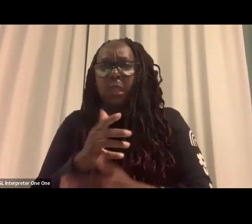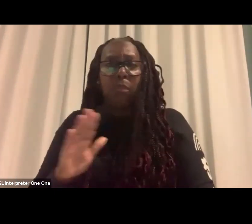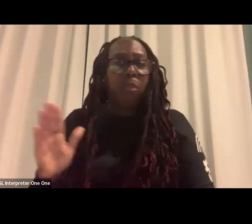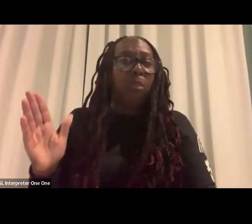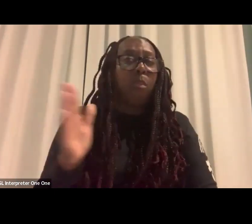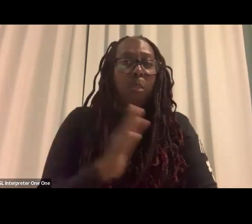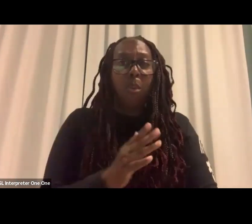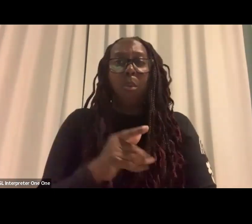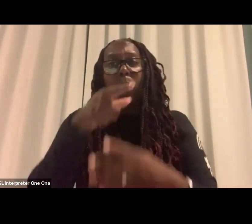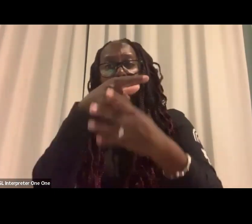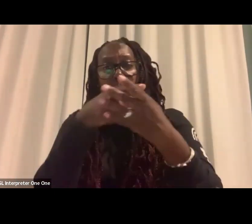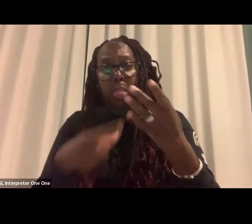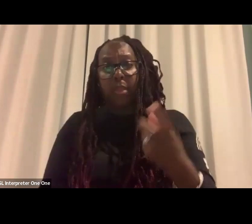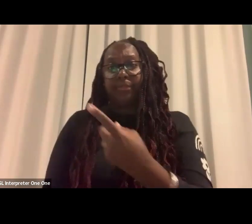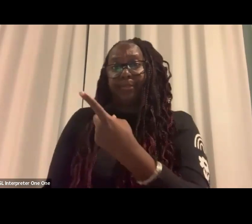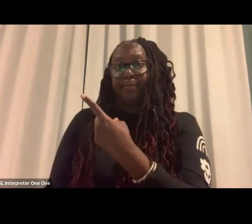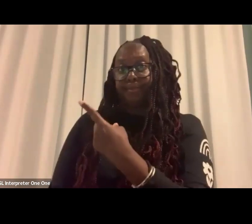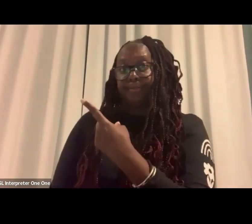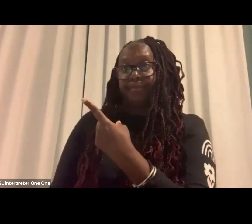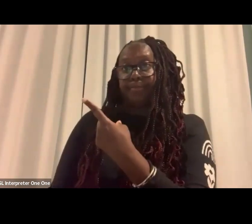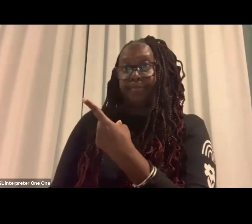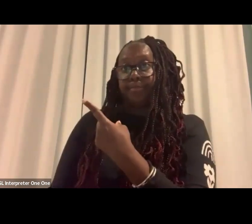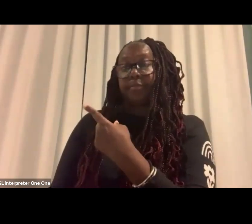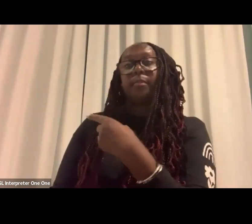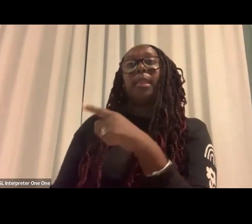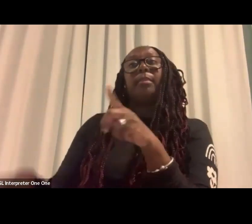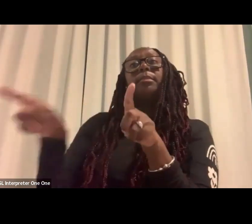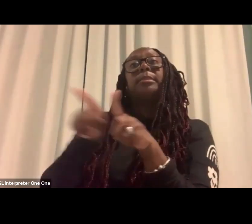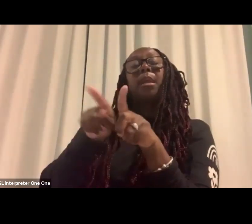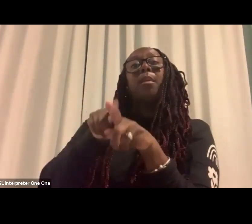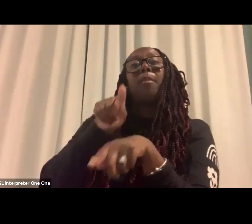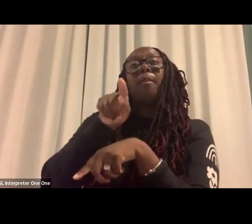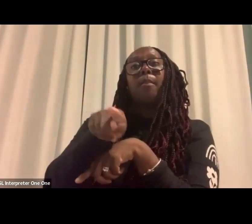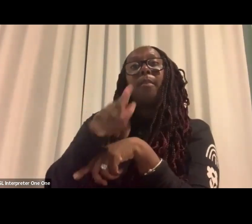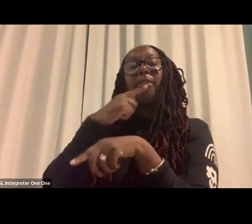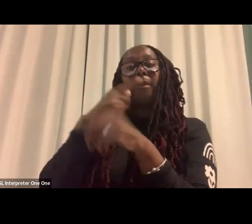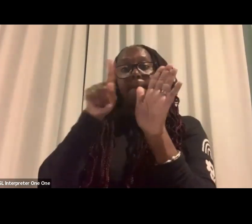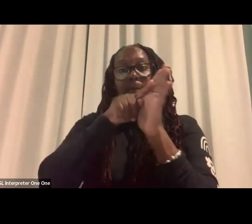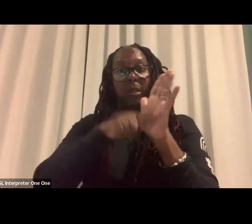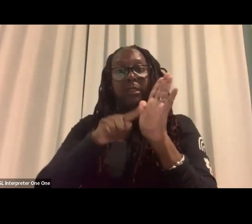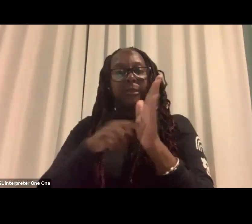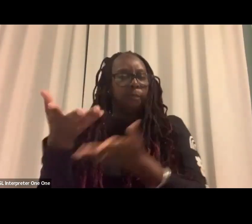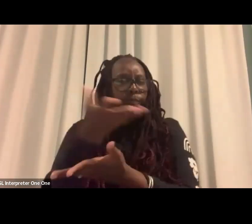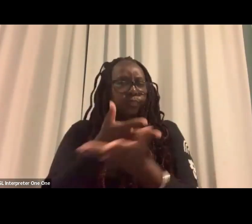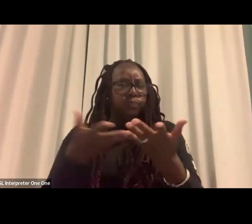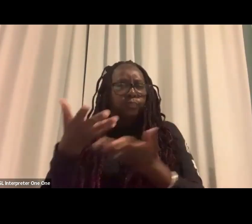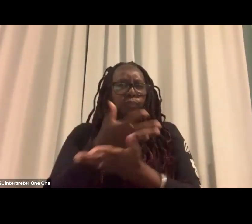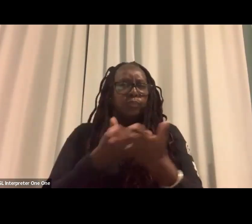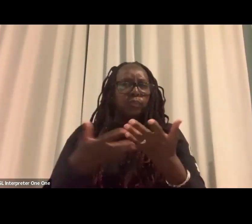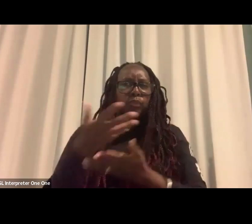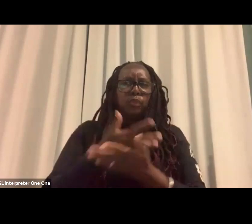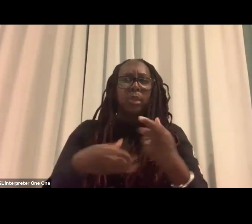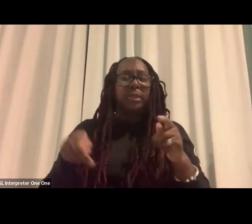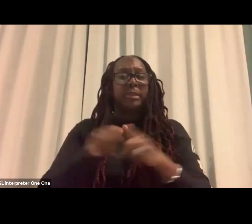relevant GNH indicators. And the next is the participants individually screen the policy. And the third is the results